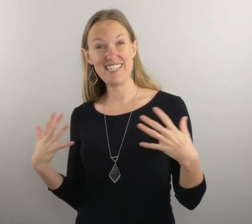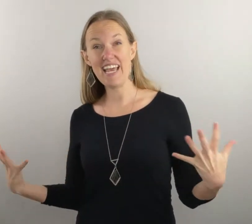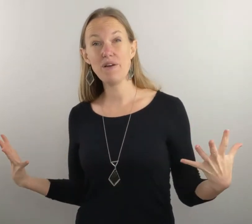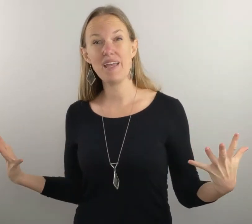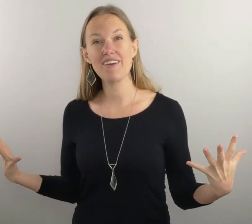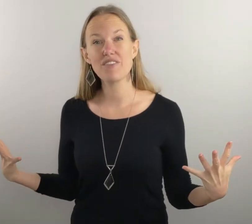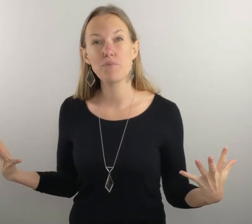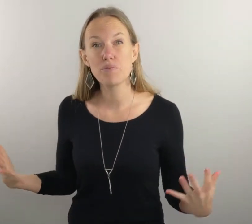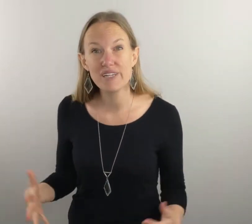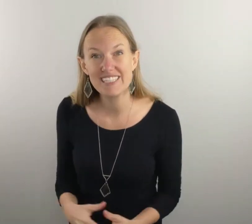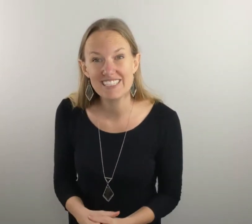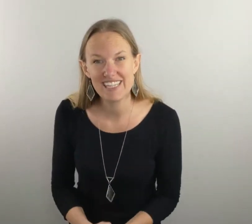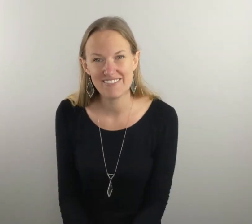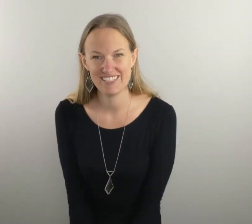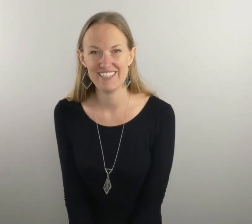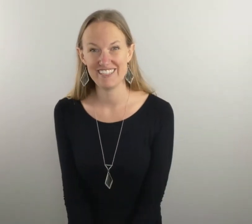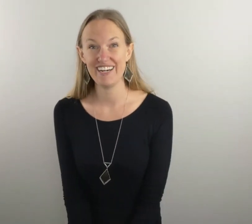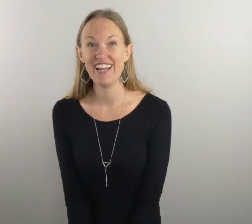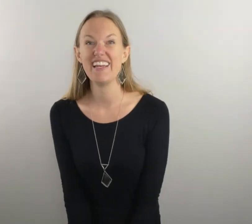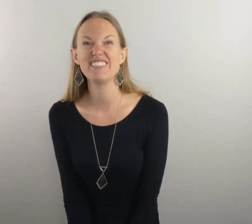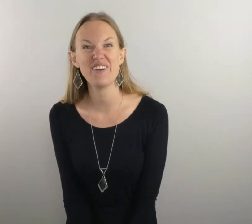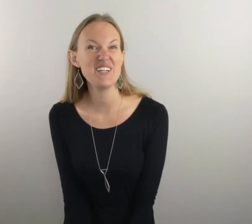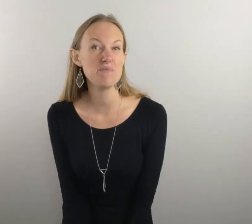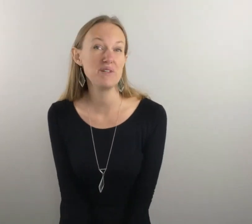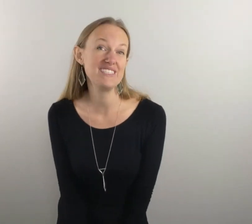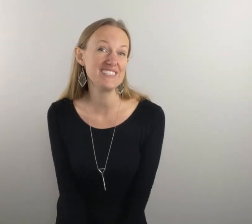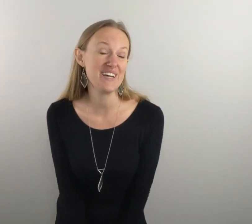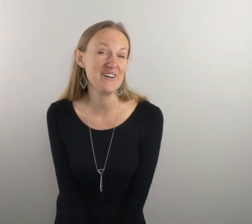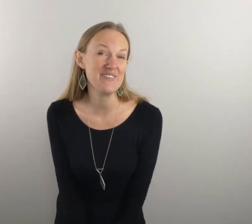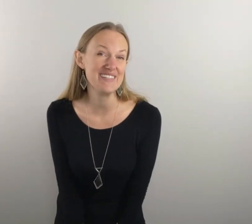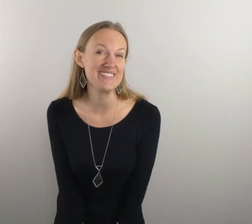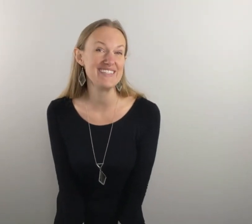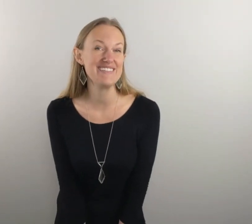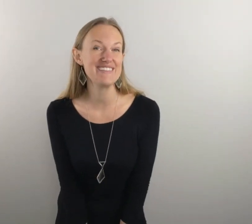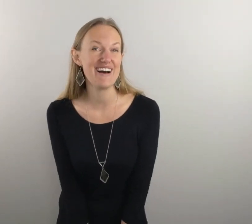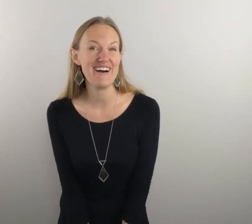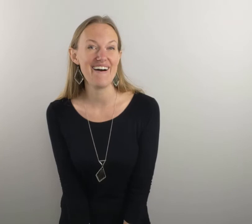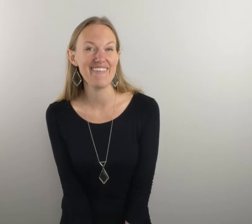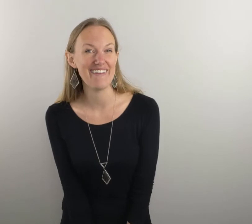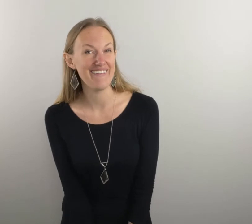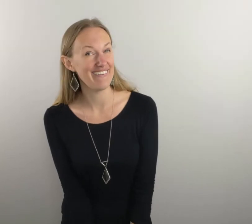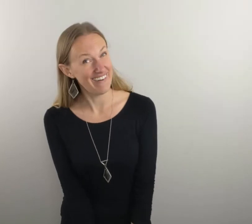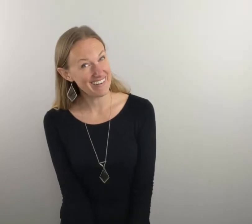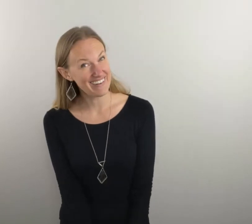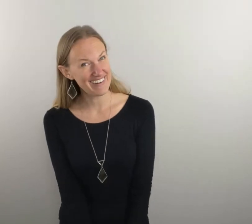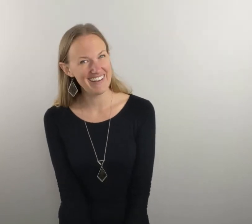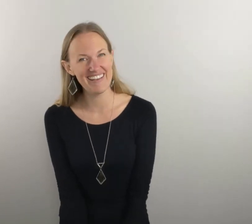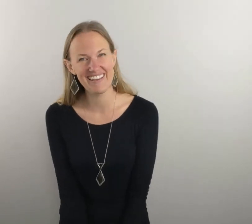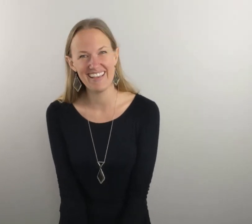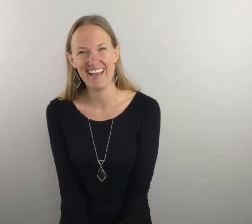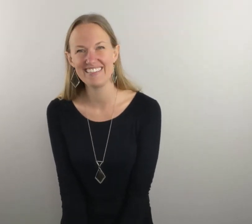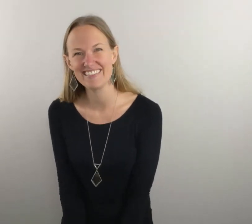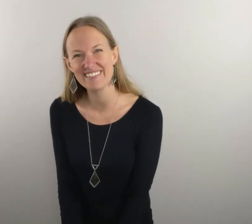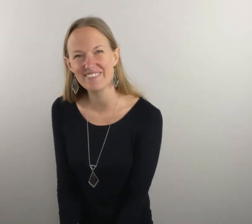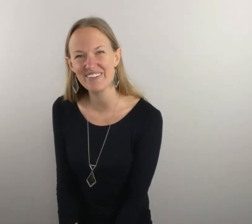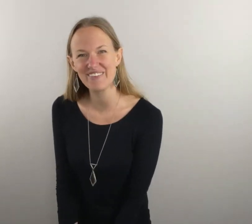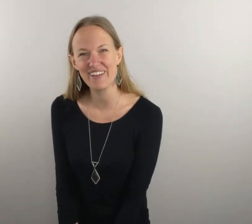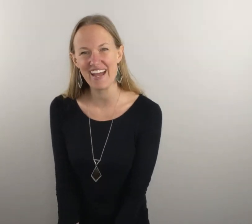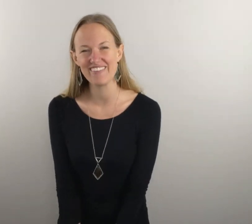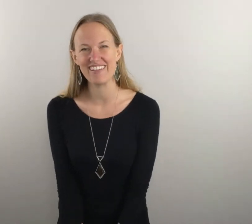today we have the bridge left to learn. And as far as the bridges go, this is a little longer and has a little more